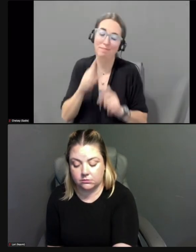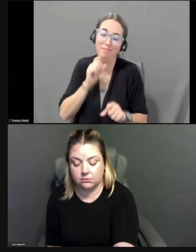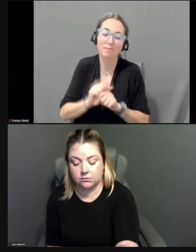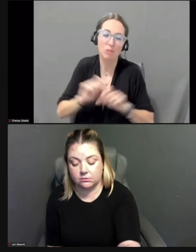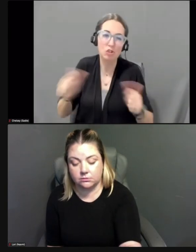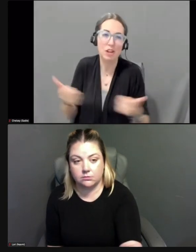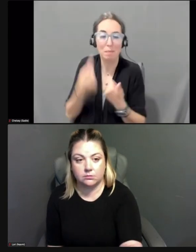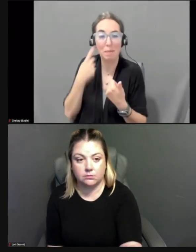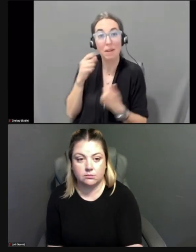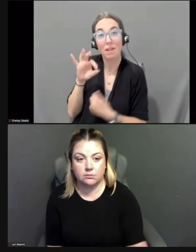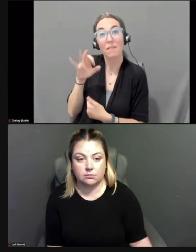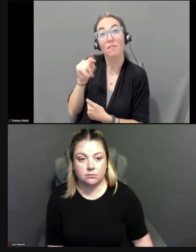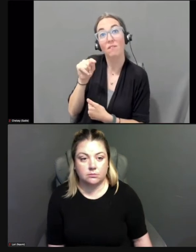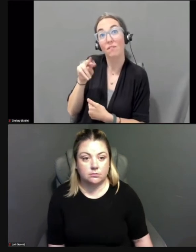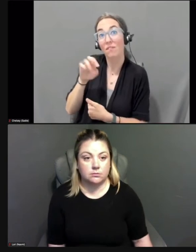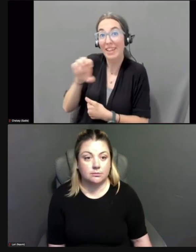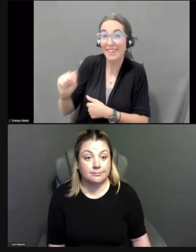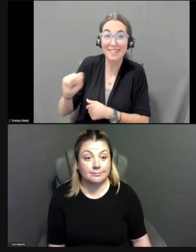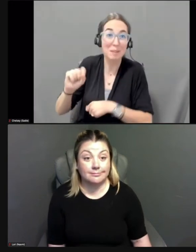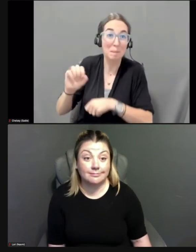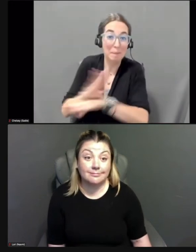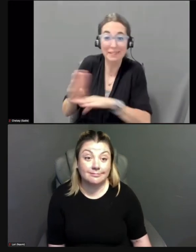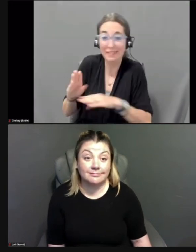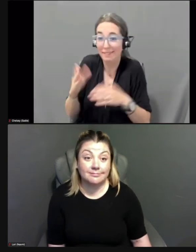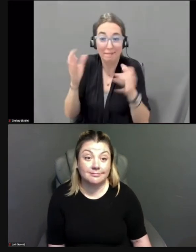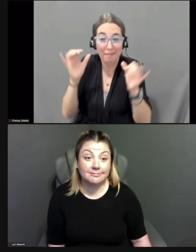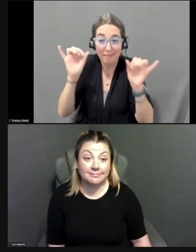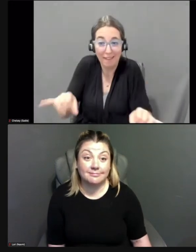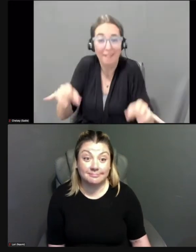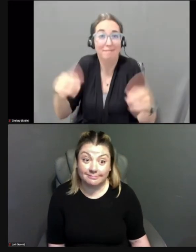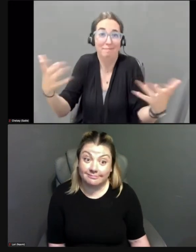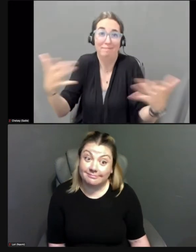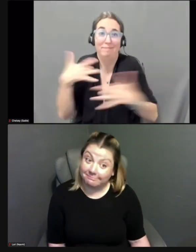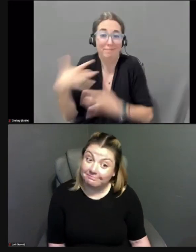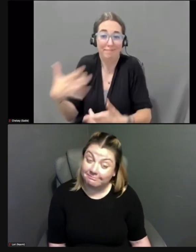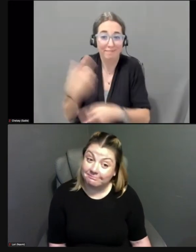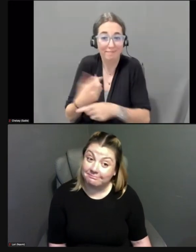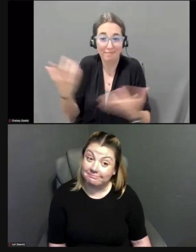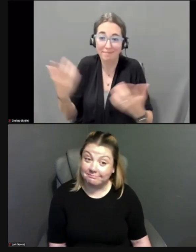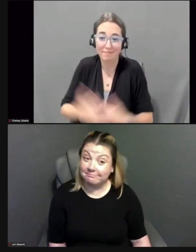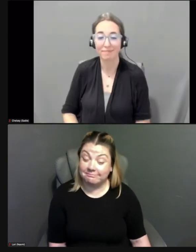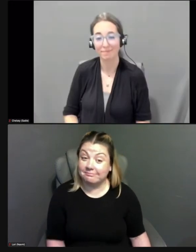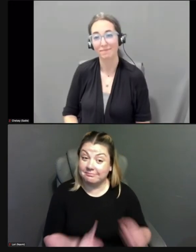yeah. say no more. Yep. Yeah, no,